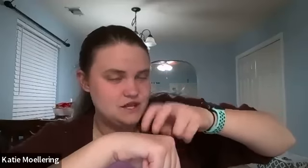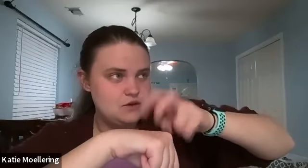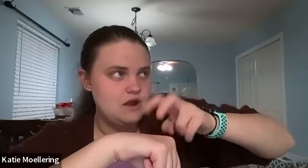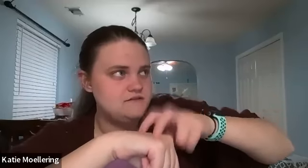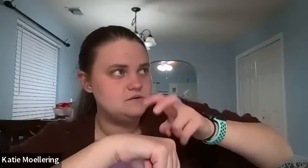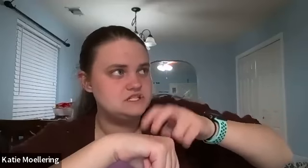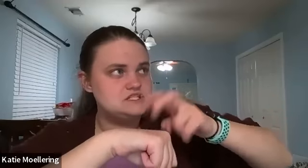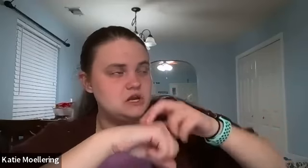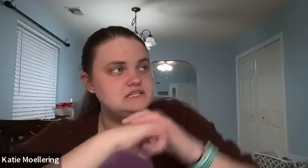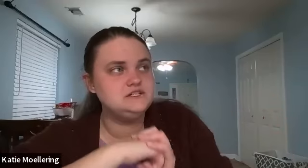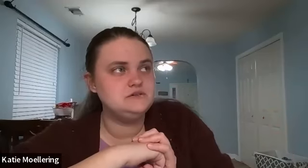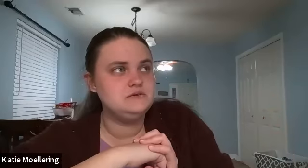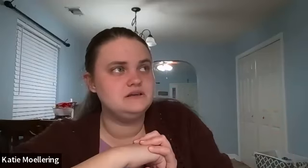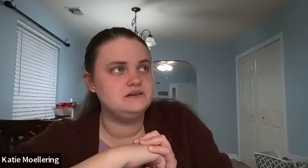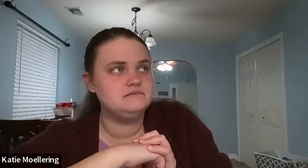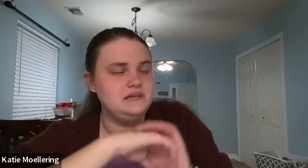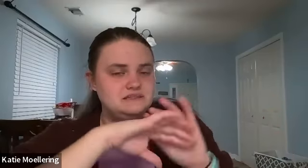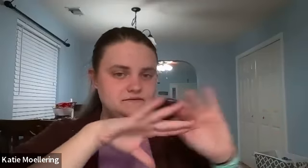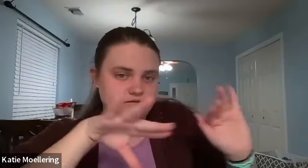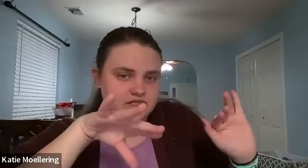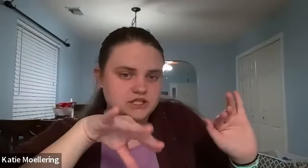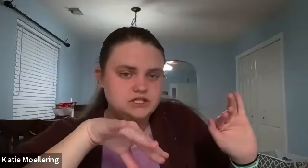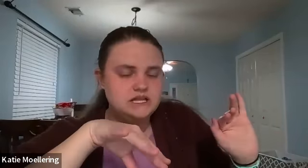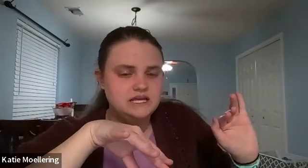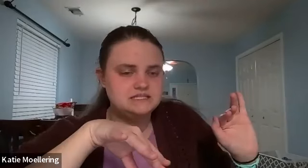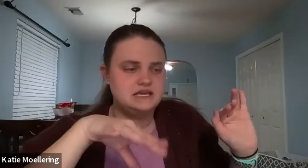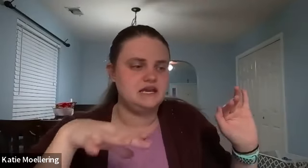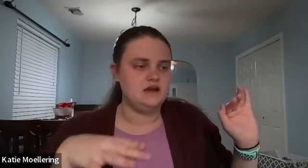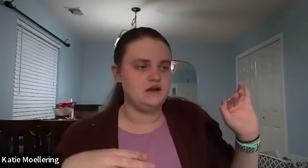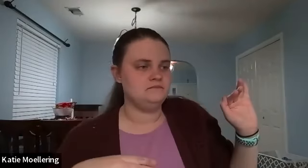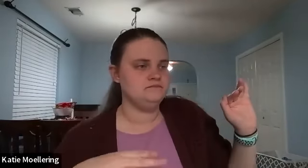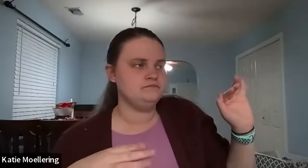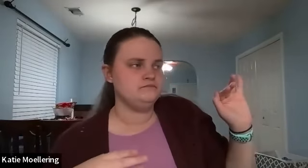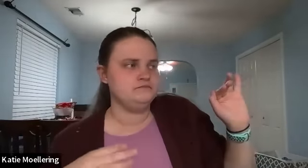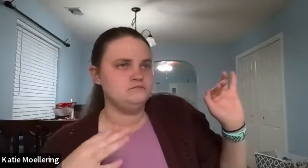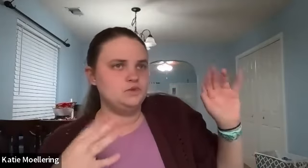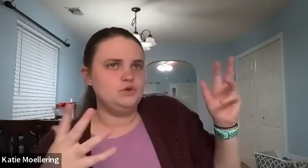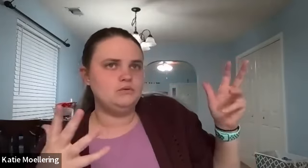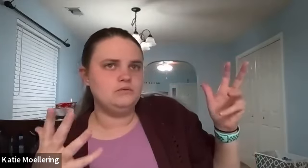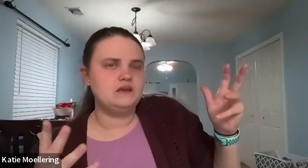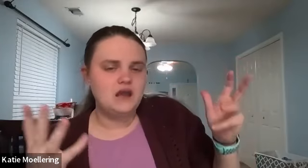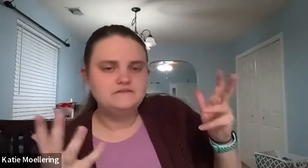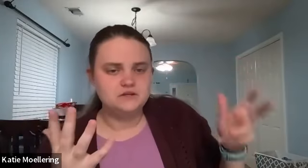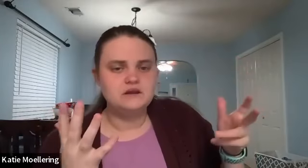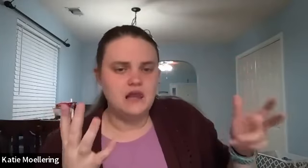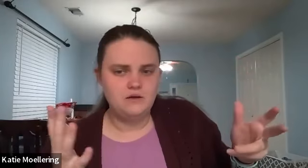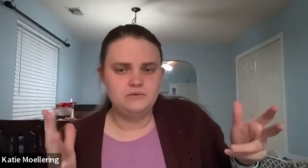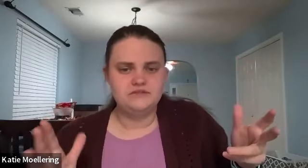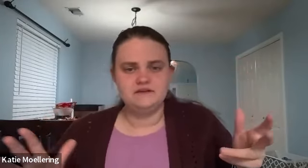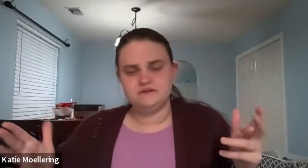So if you were just trying to make a difference, usually, like I say, you can kind of figure it out with, like, for